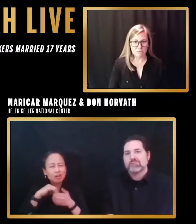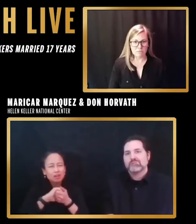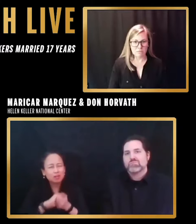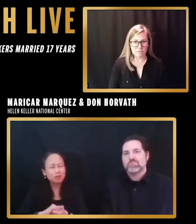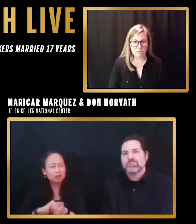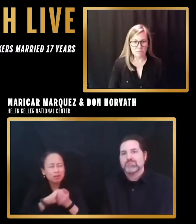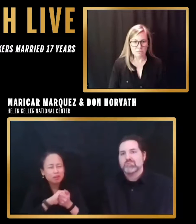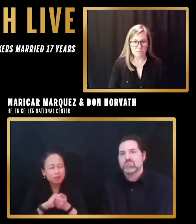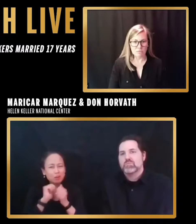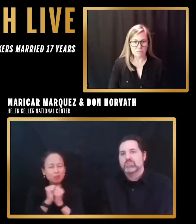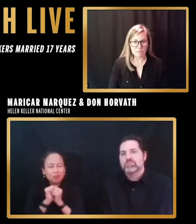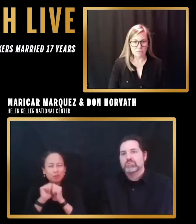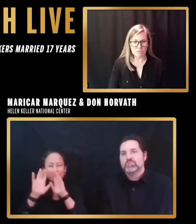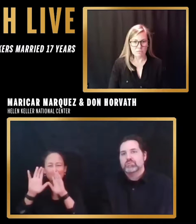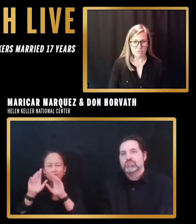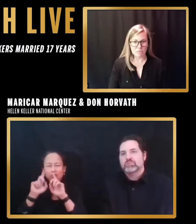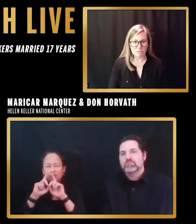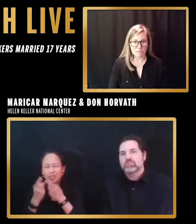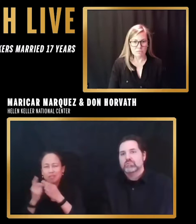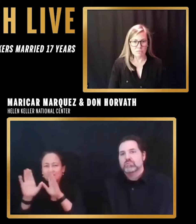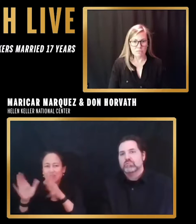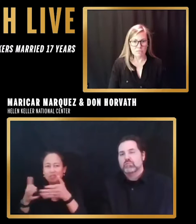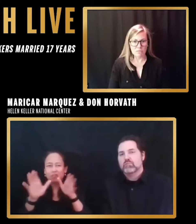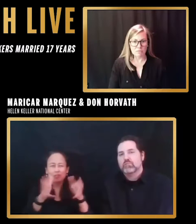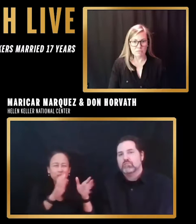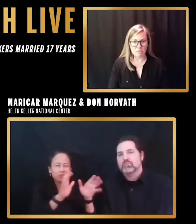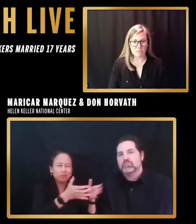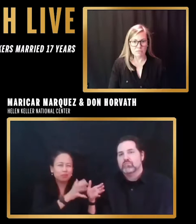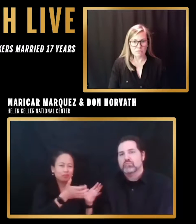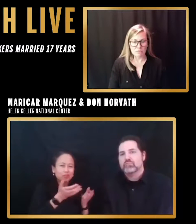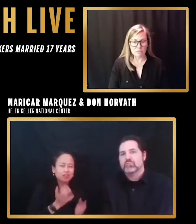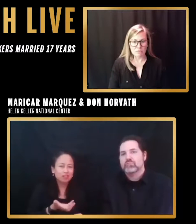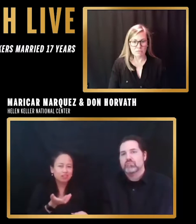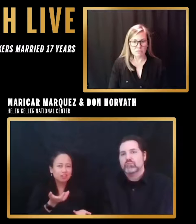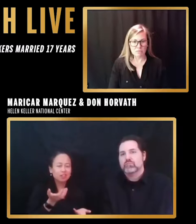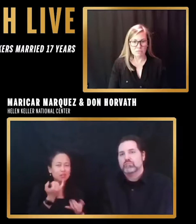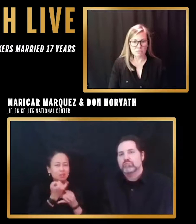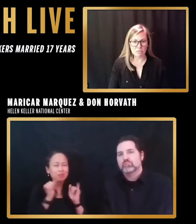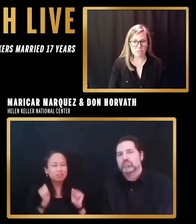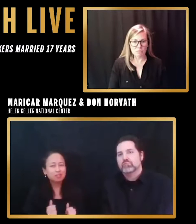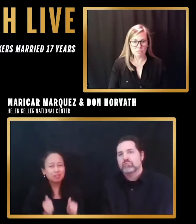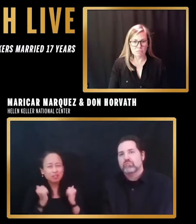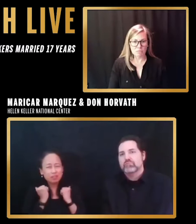campus in Port Washington on Long Island, and we have ones that are located off campus.